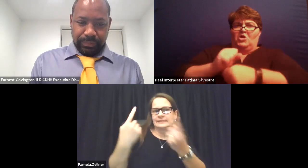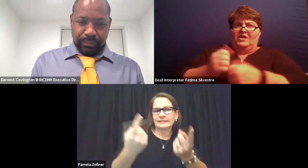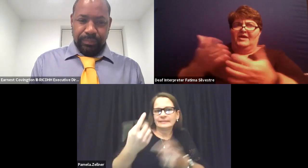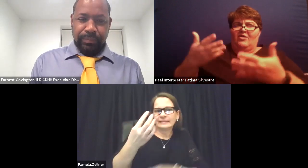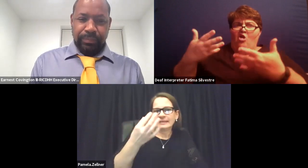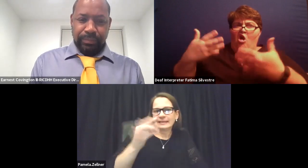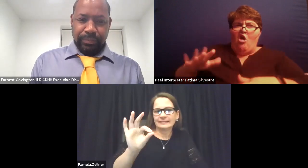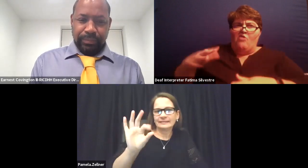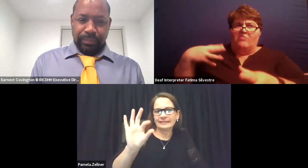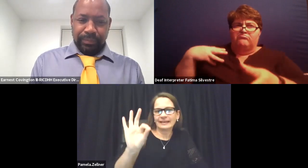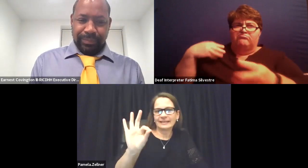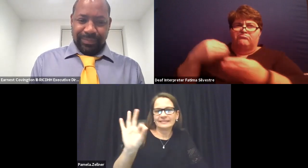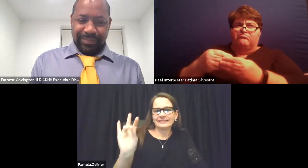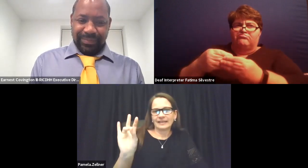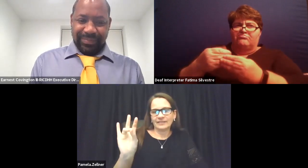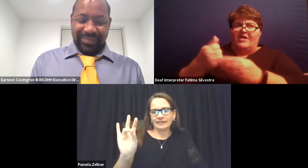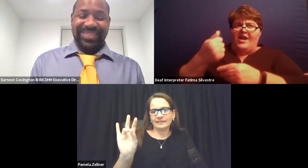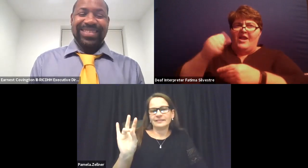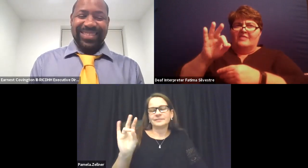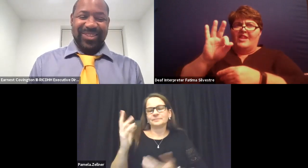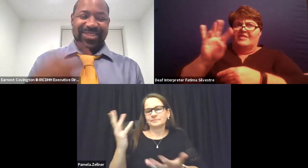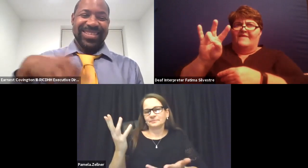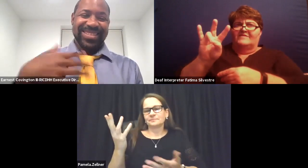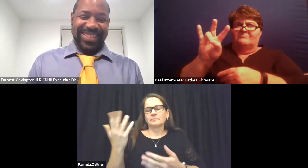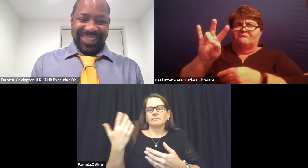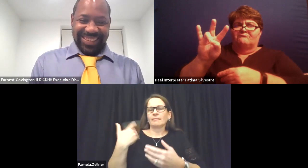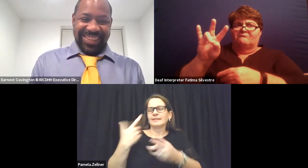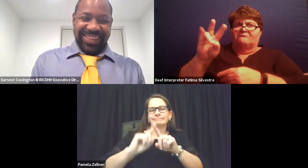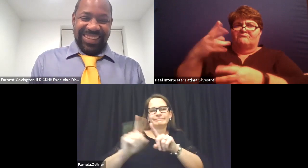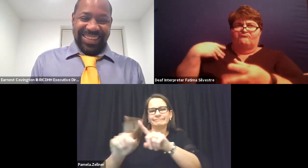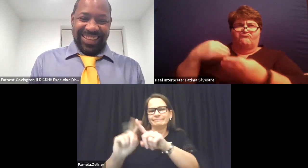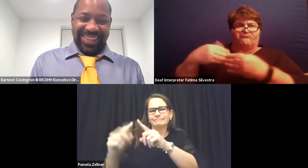here at the office. I've been here since 1997.